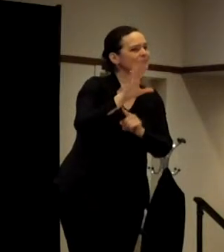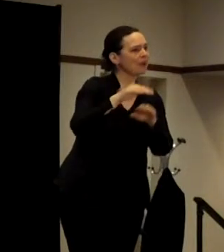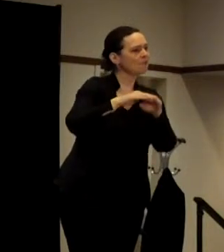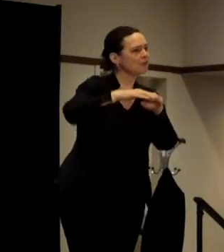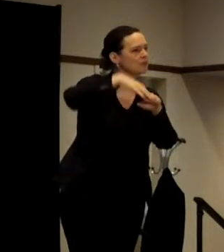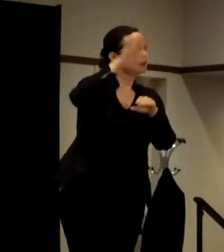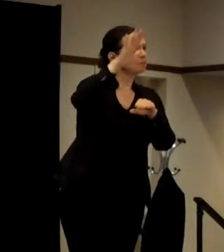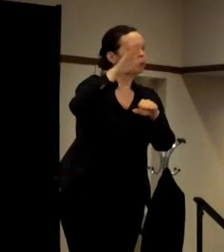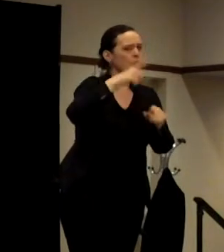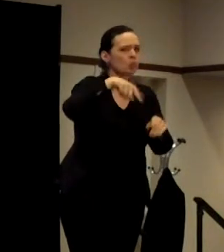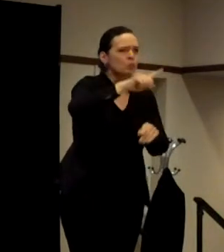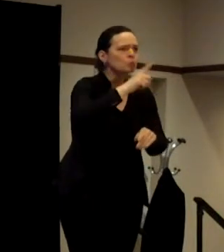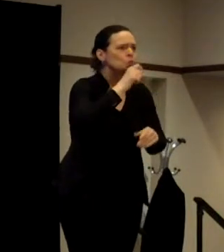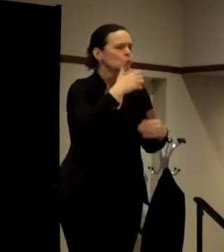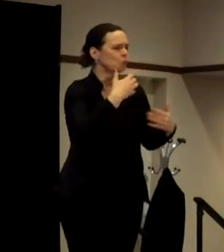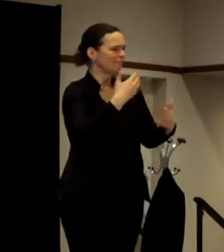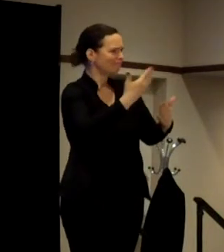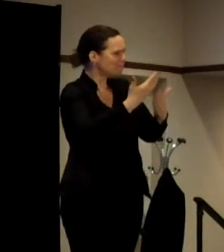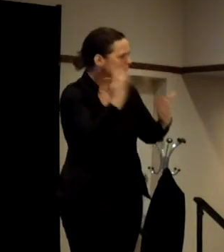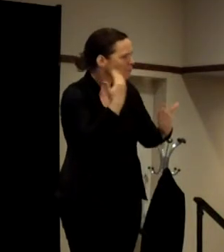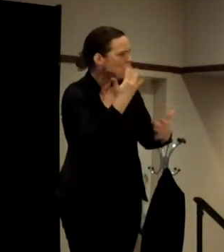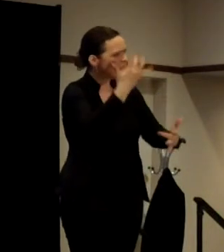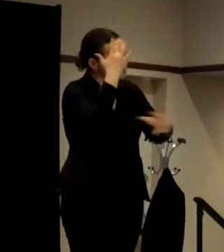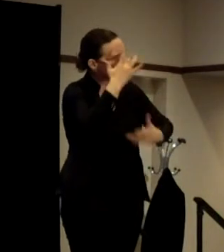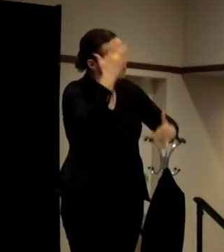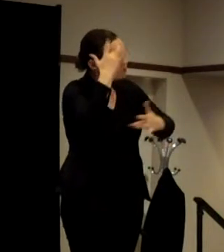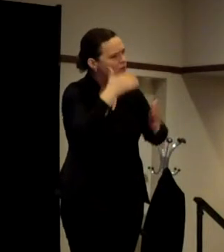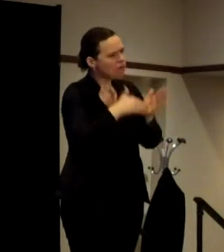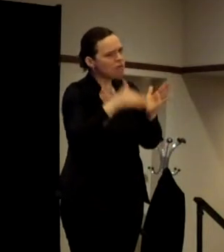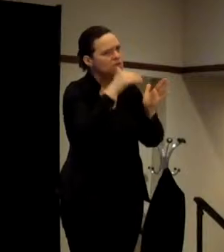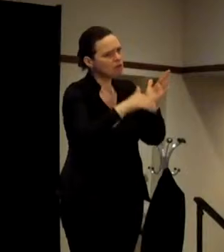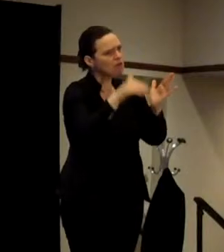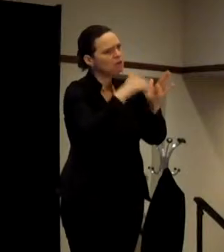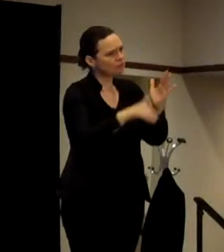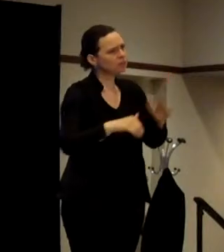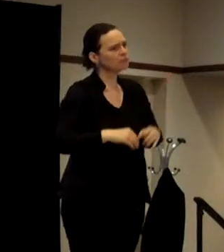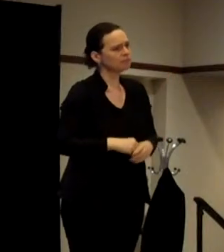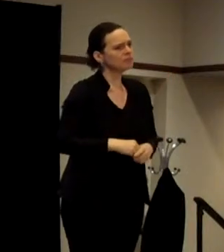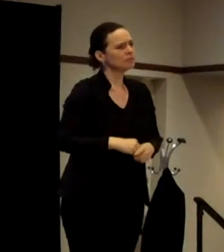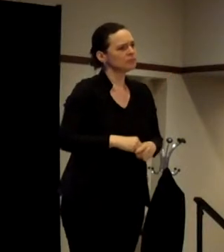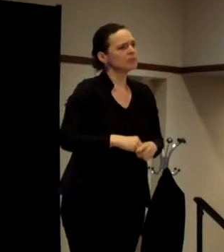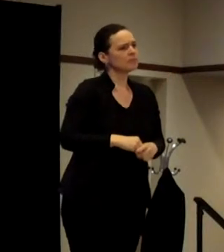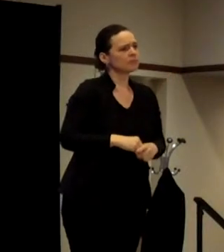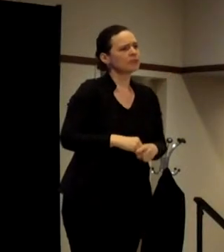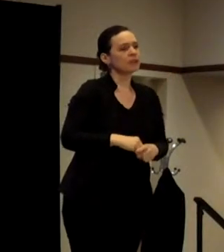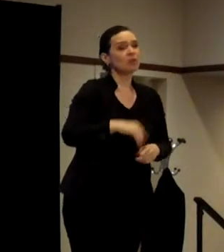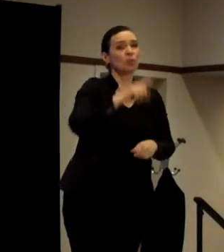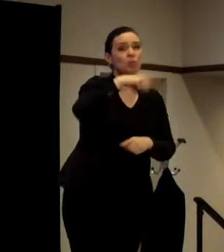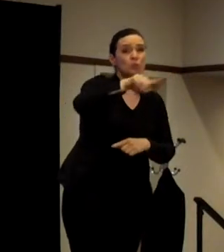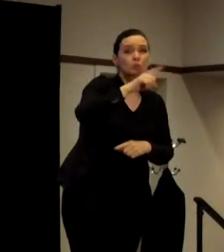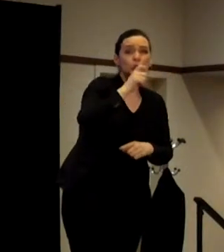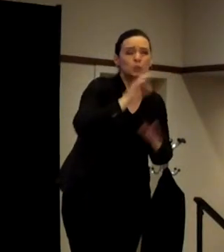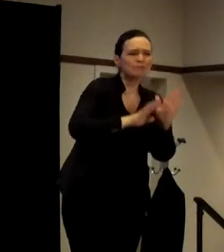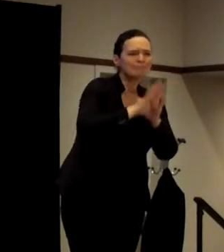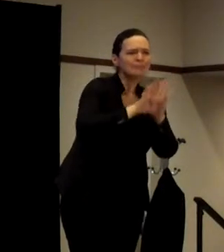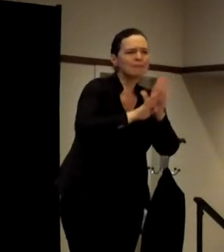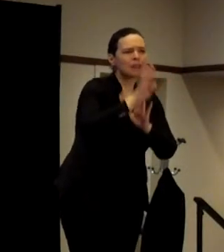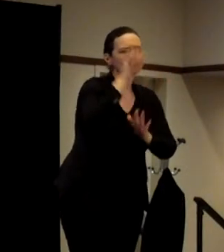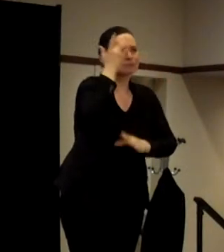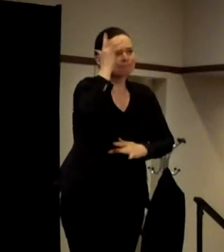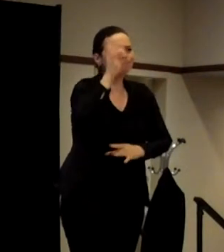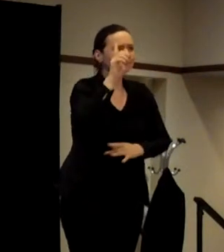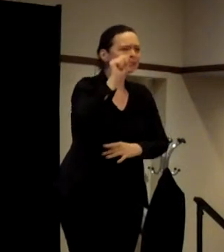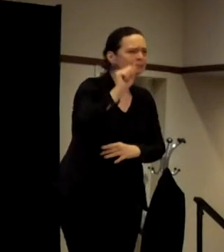than other counties, and people are participating. Many of the groups in